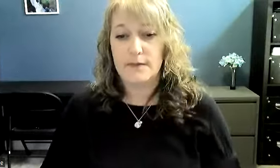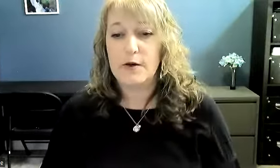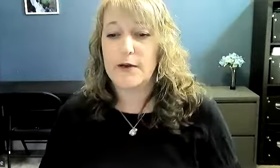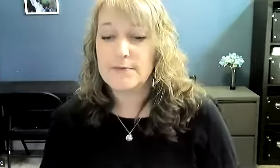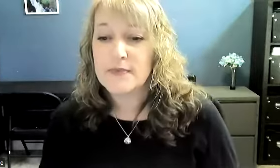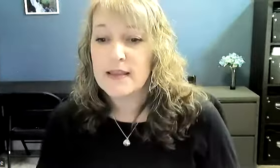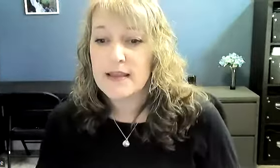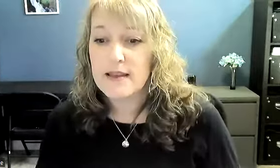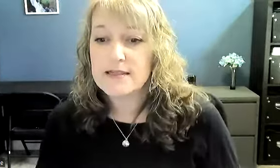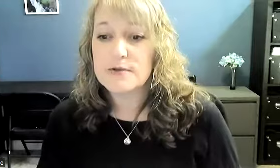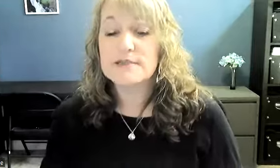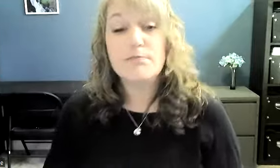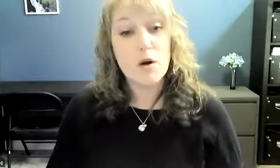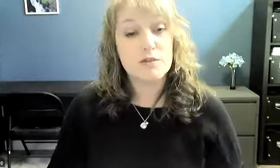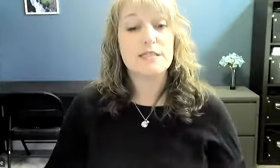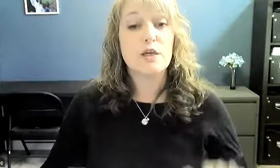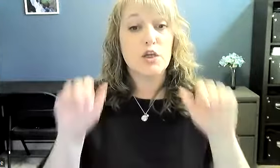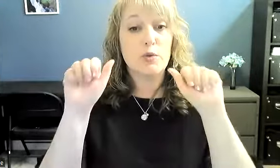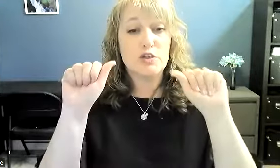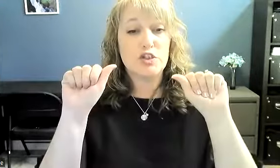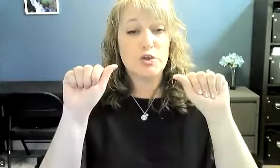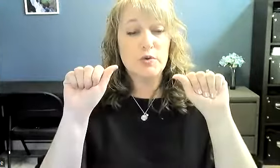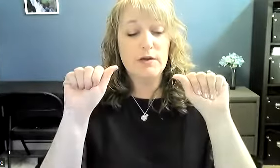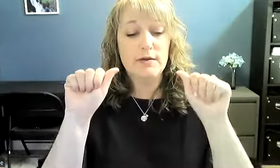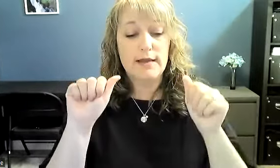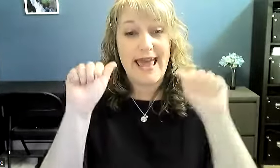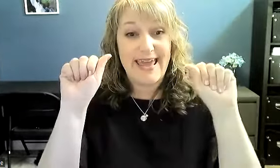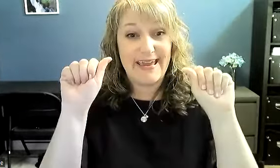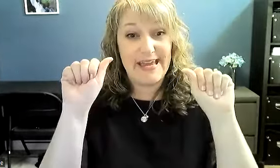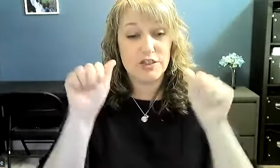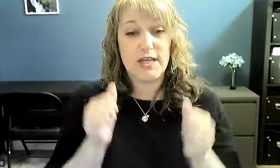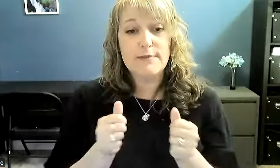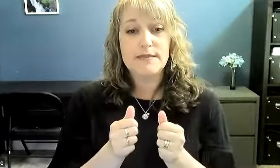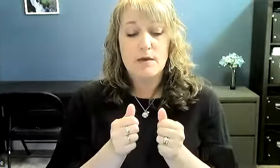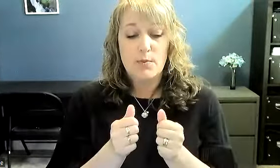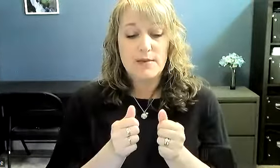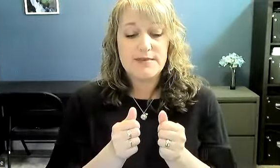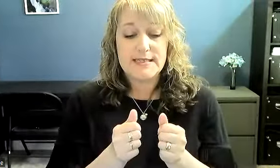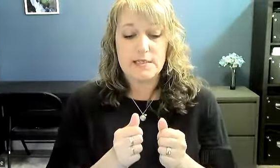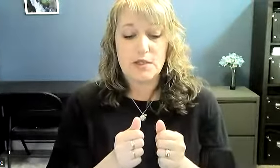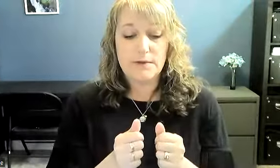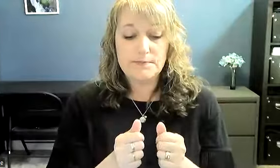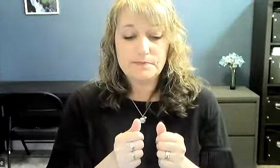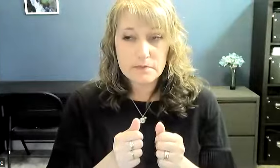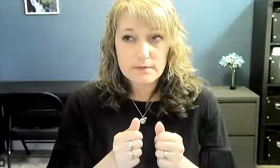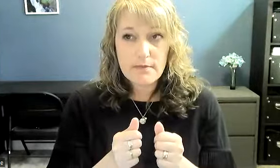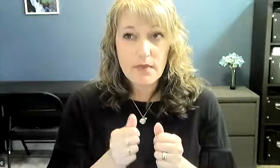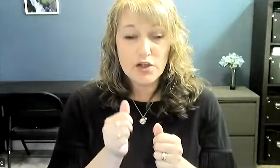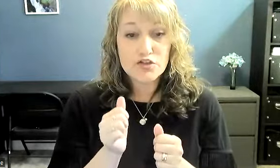Okay, the next one is most. You want 2 A hand shapes, palms facing each other. Your